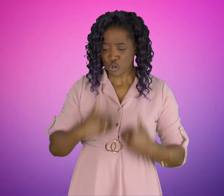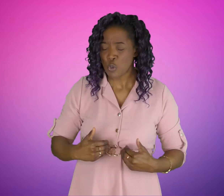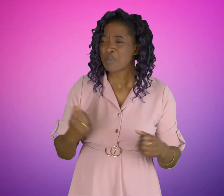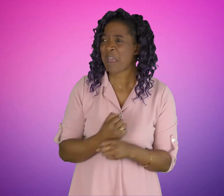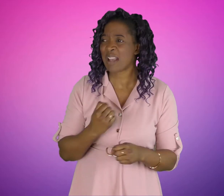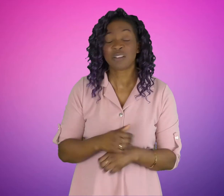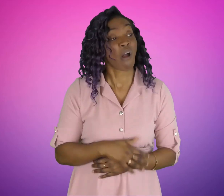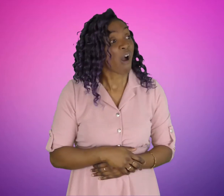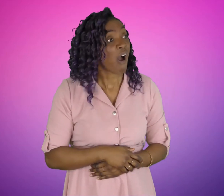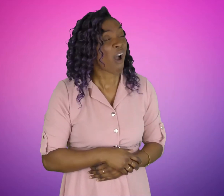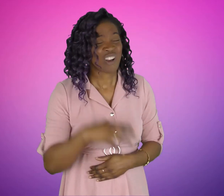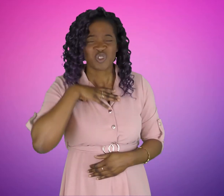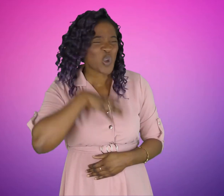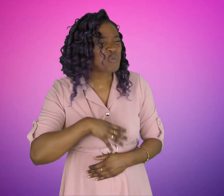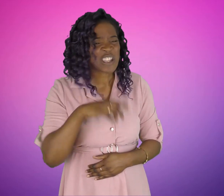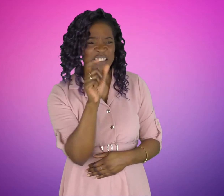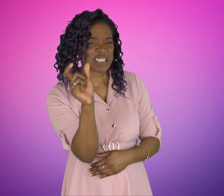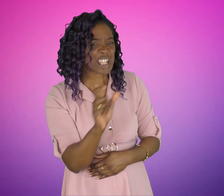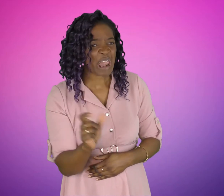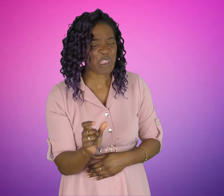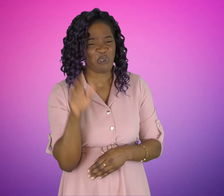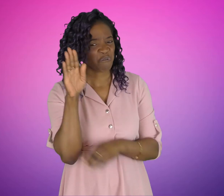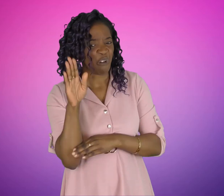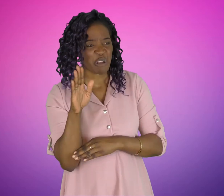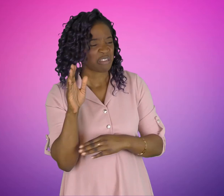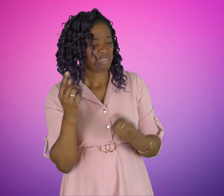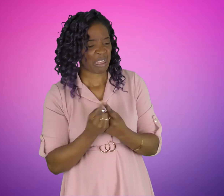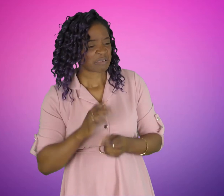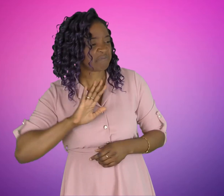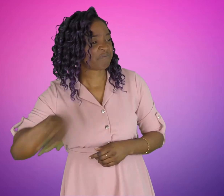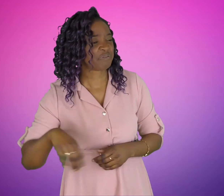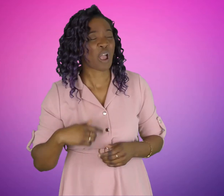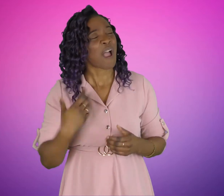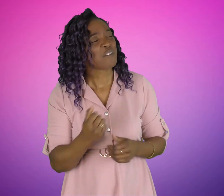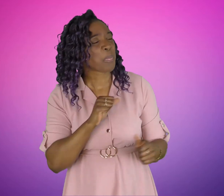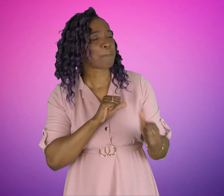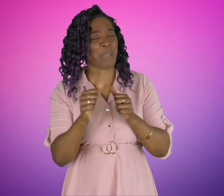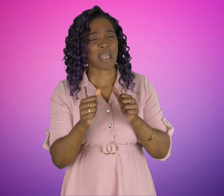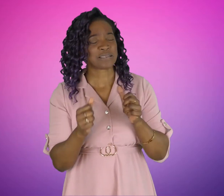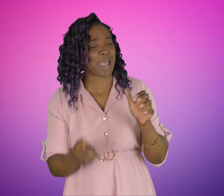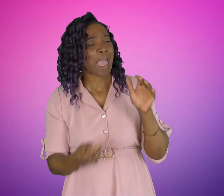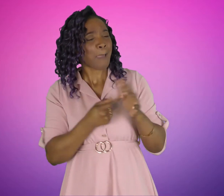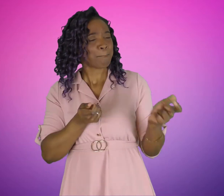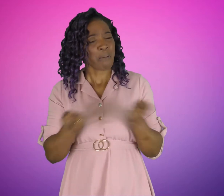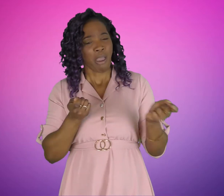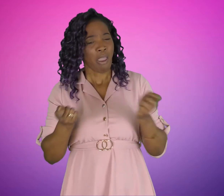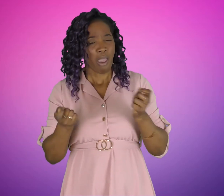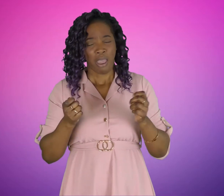no Italian suits or any foreign stuff. We got the greatest empire in the world. Them new advisors got it all worked out. A little bird told